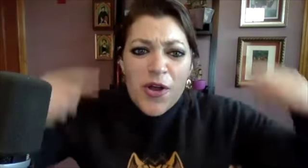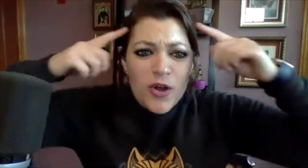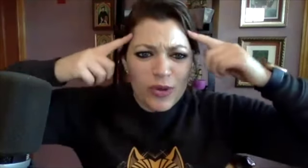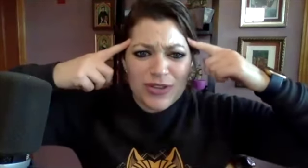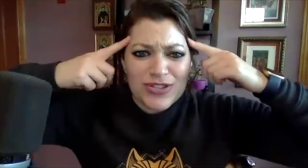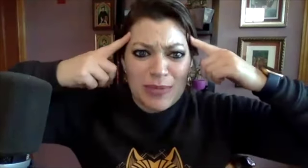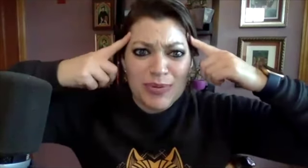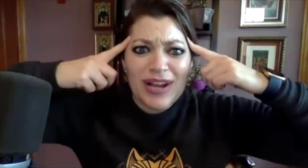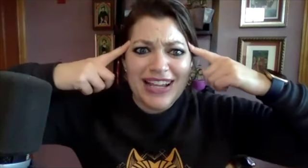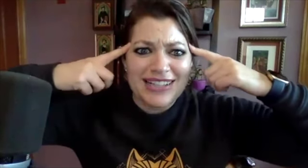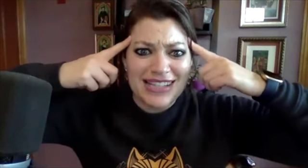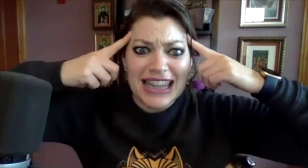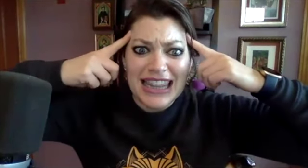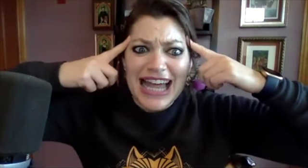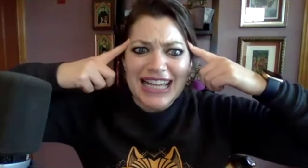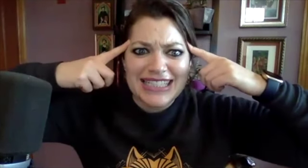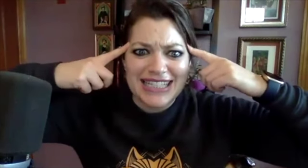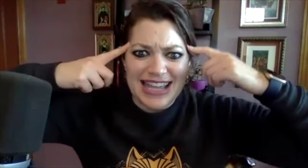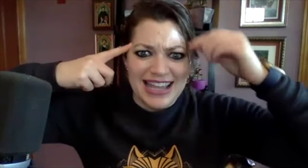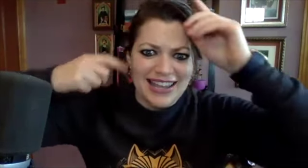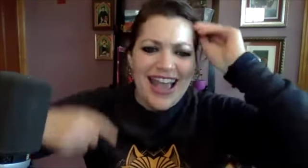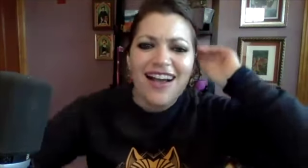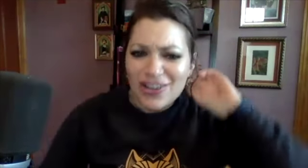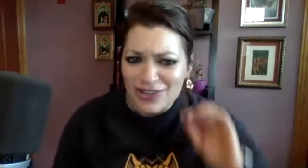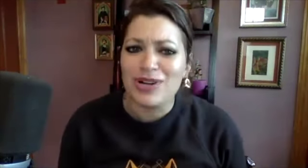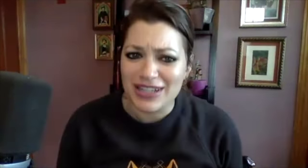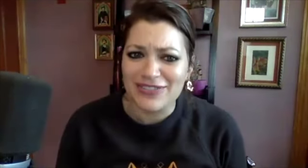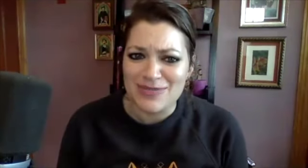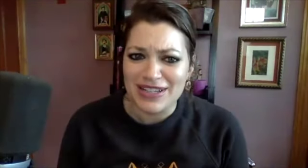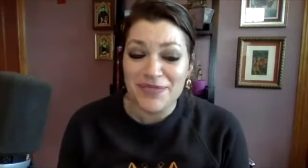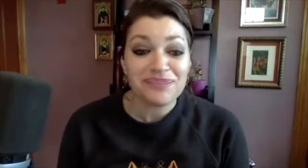work. We used our brains a lot today. Good work, everybody.